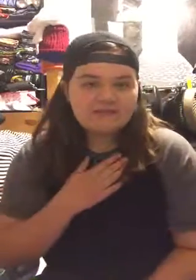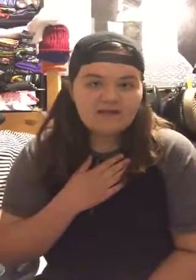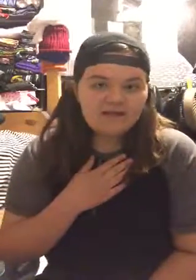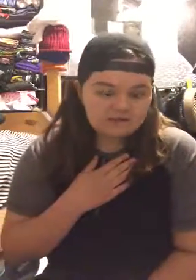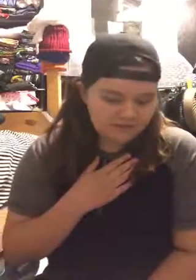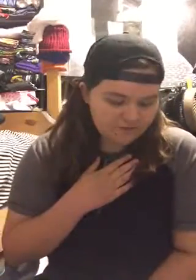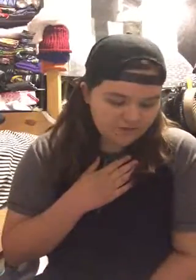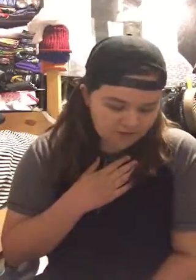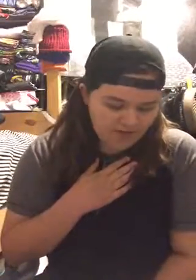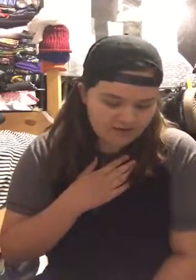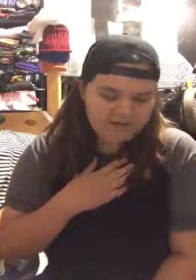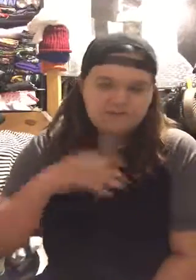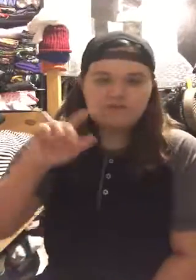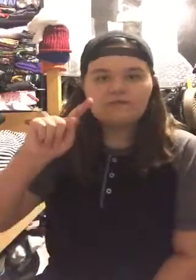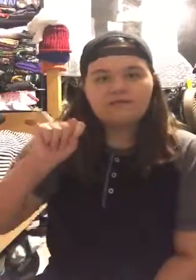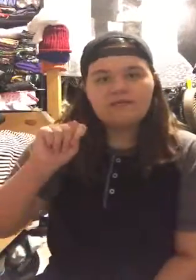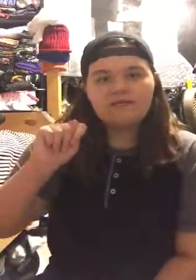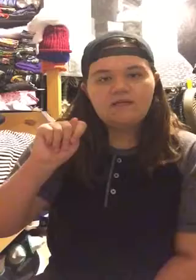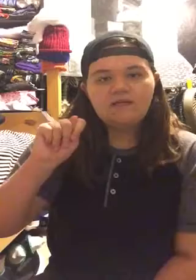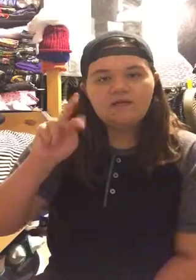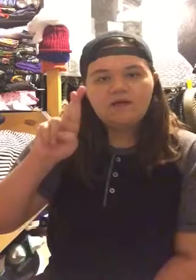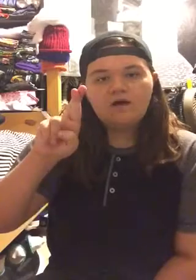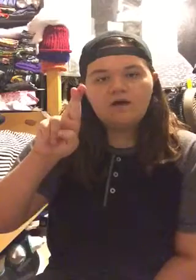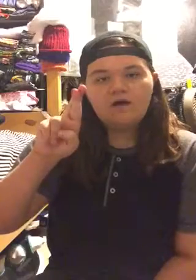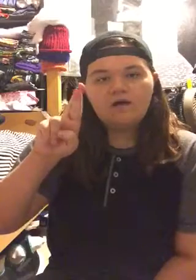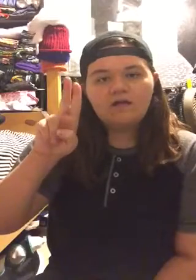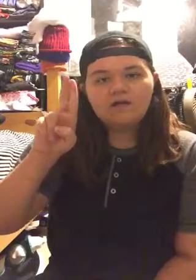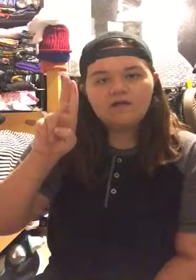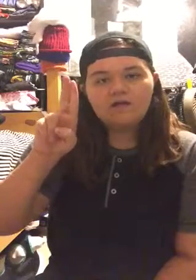seen how to do truck is just Truck.